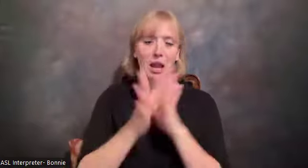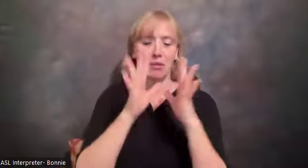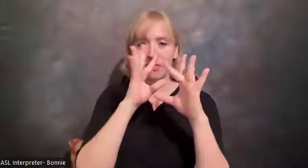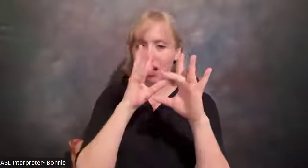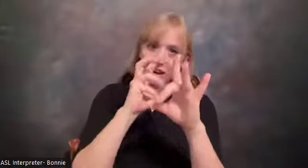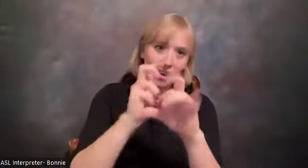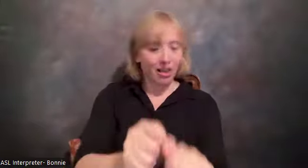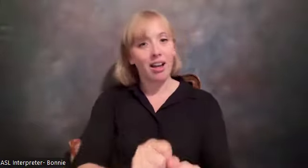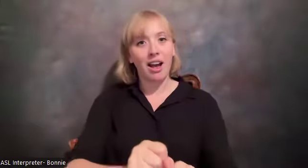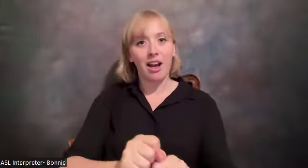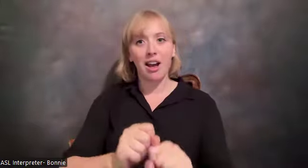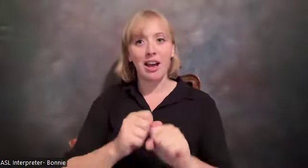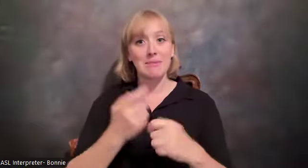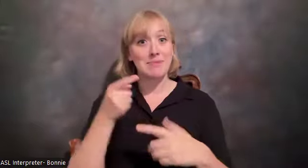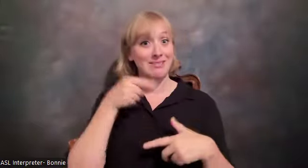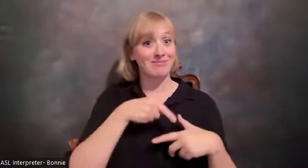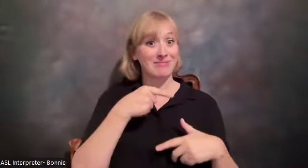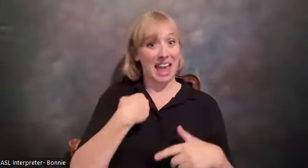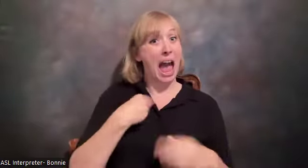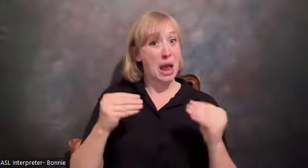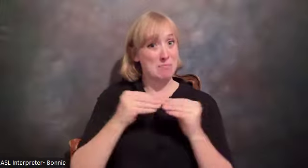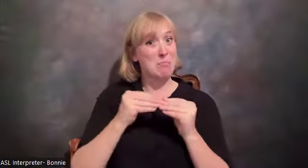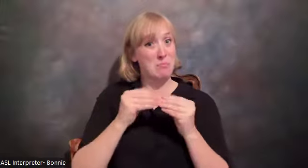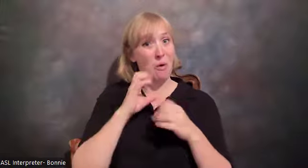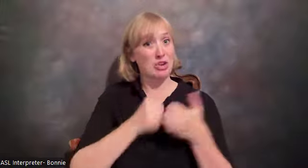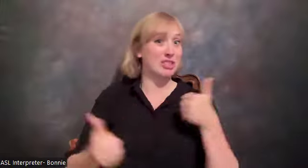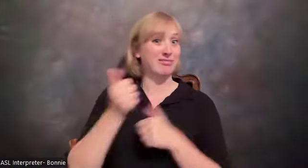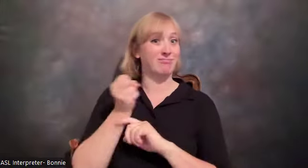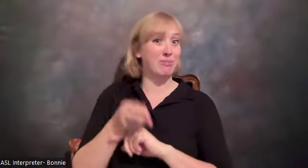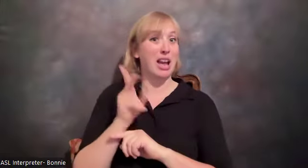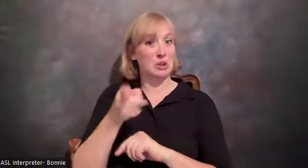interesting, but not as interesting as me.